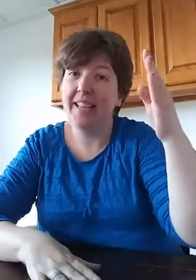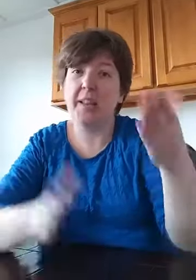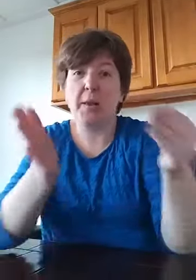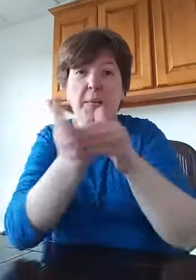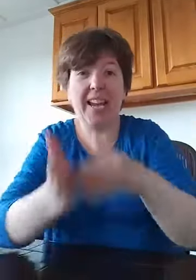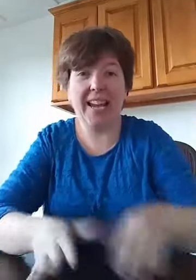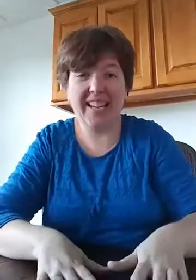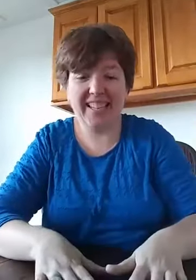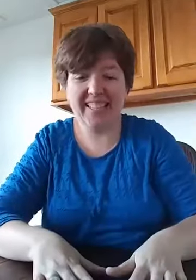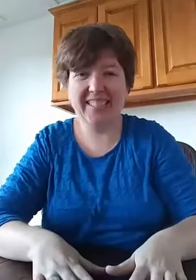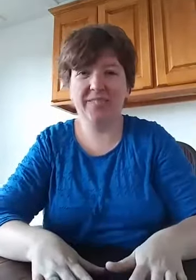Hello again.